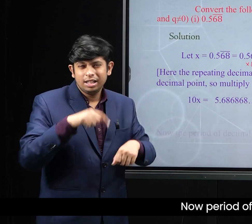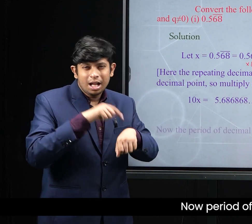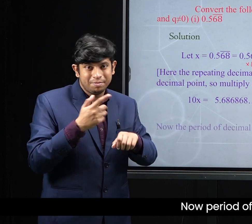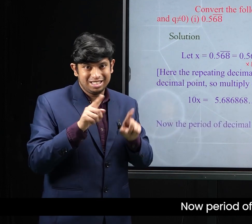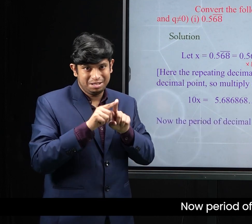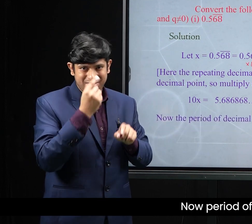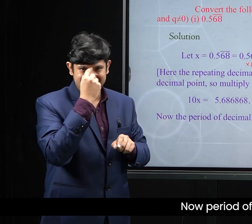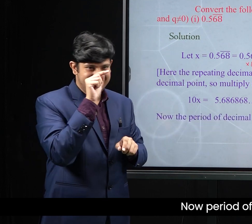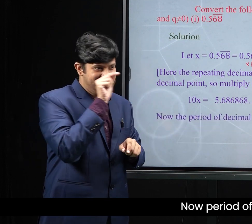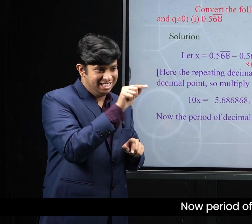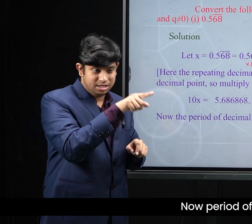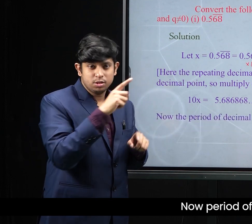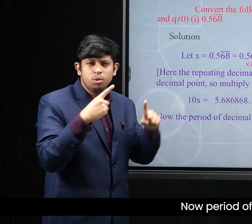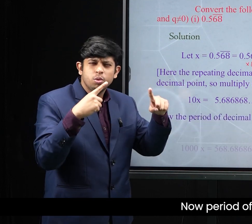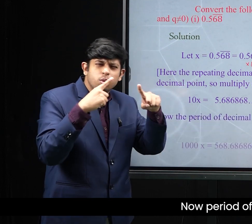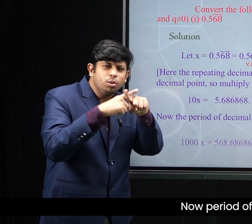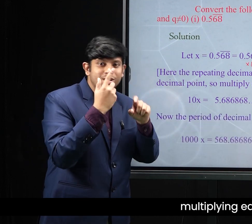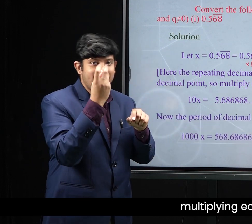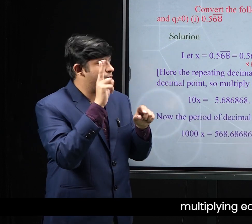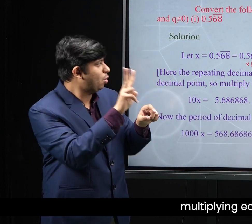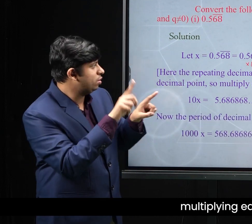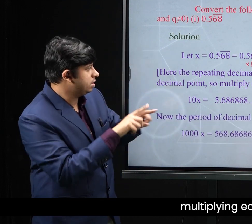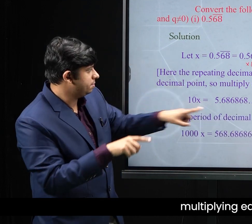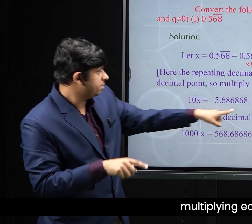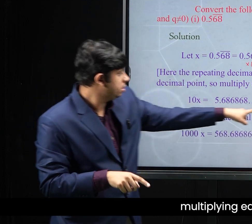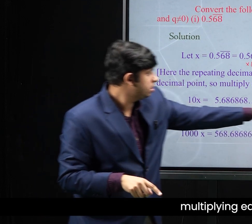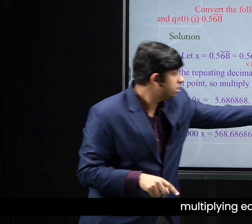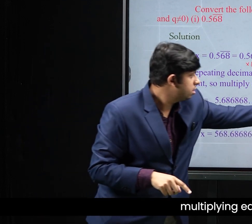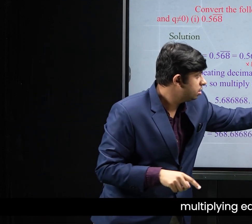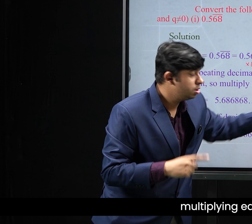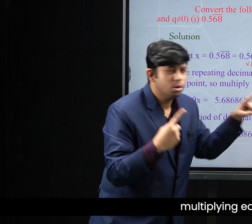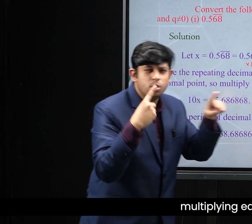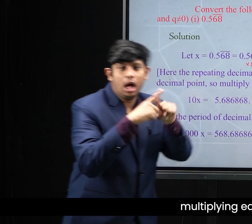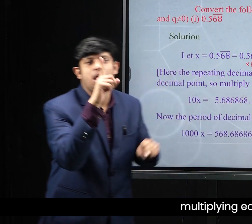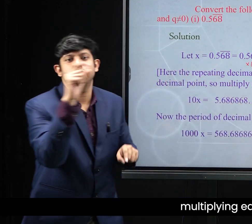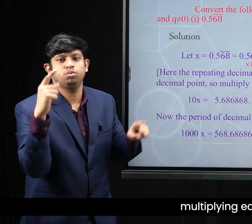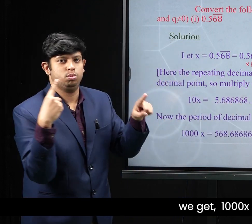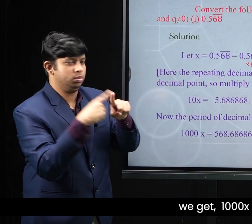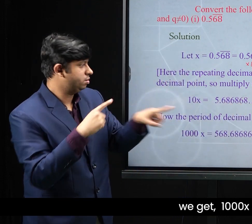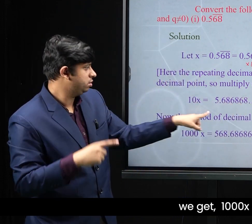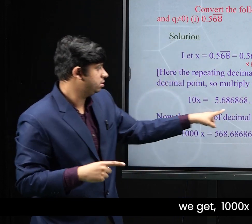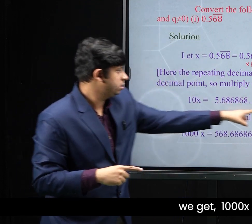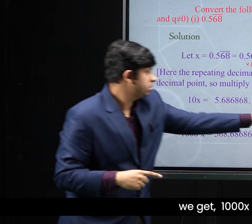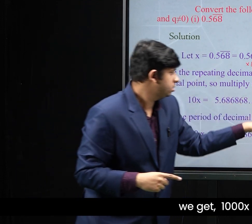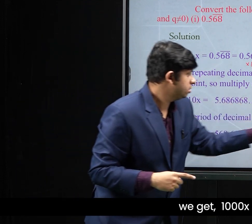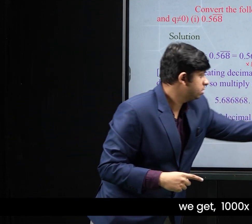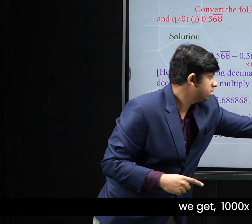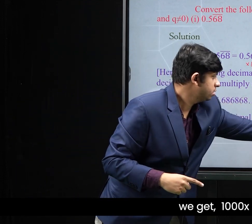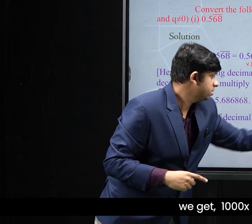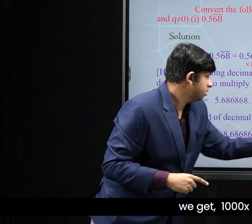Now period of decimal is 2. Multiplying equation 2 by 100, we get 1000x is equal